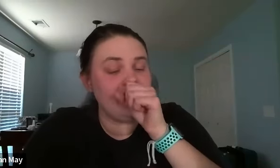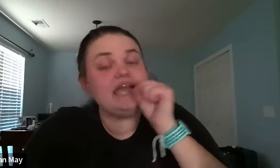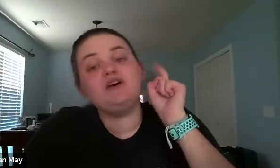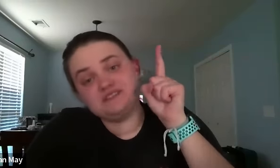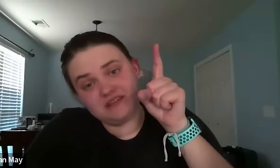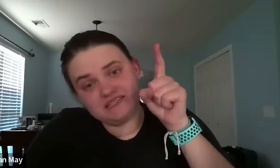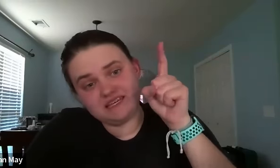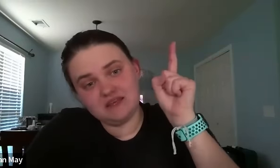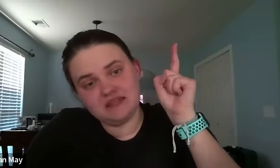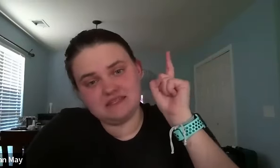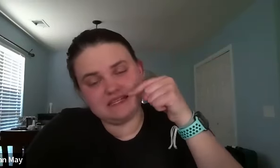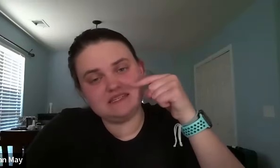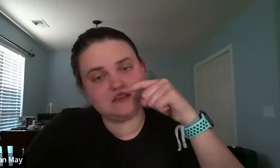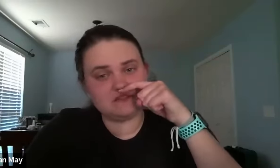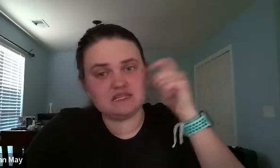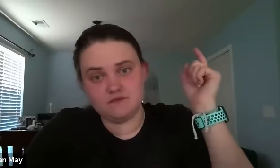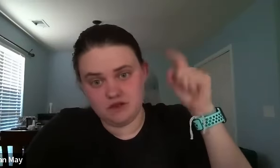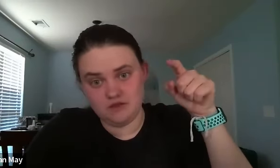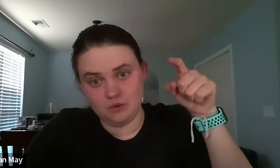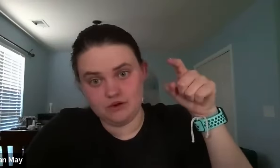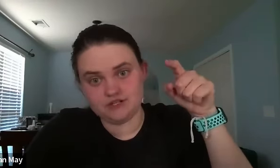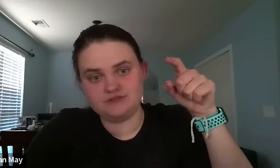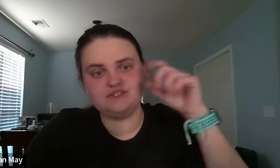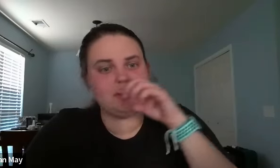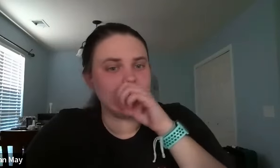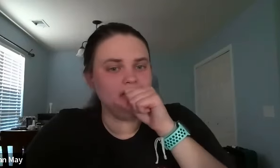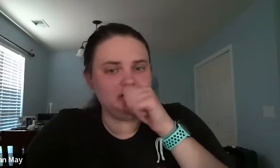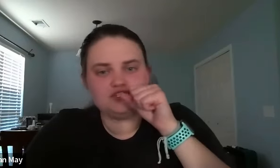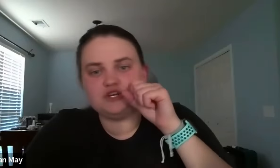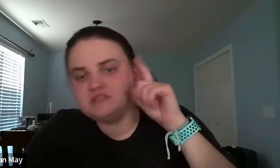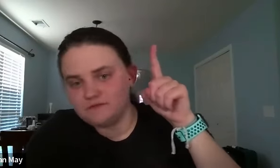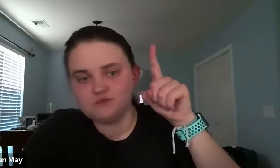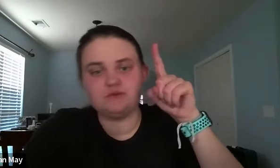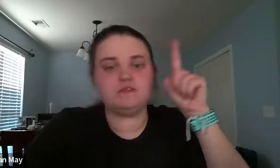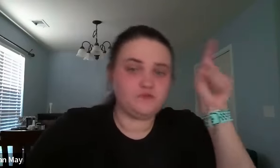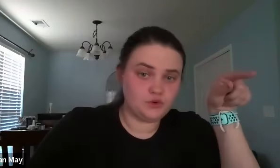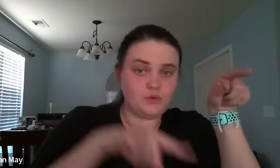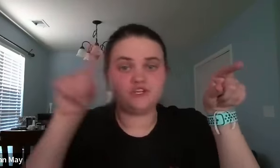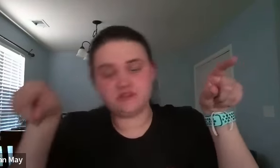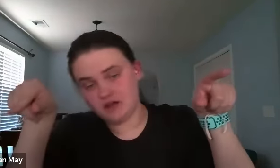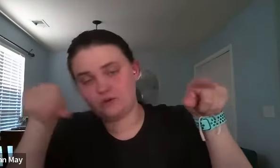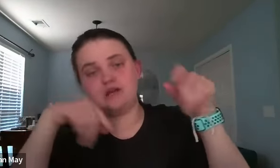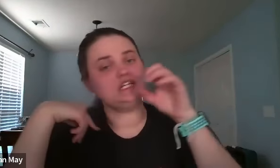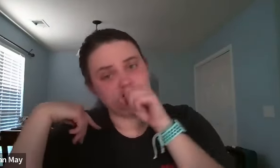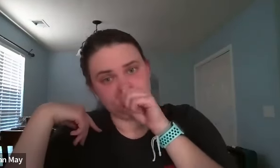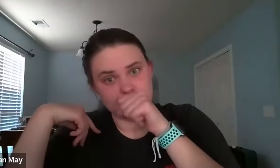And also nice thing is this is also the sign for the color orange. So there's no difference between the fruit orange and the color orange. It's just orange.